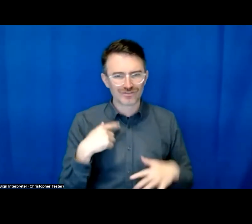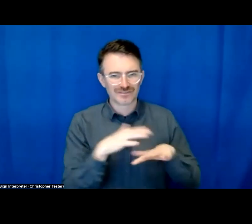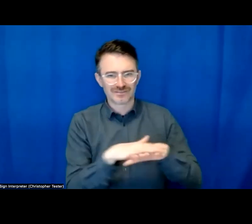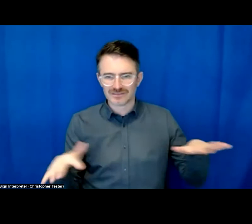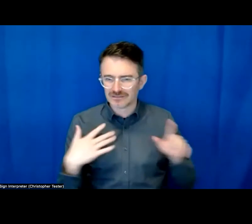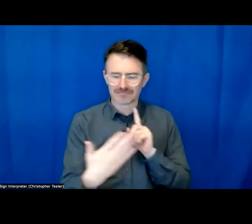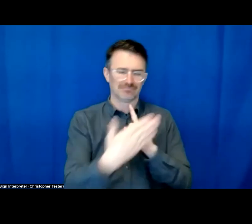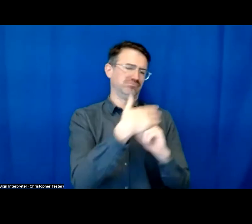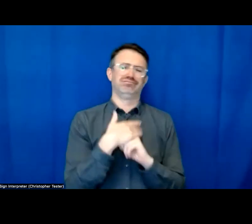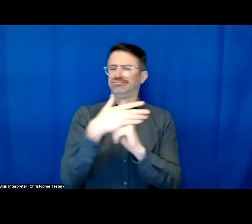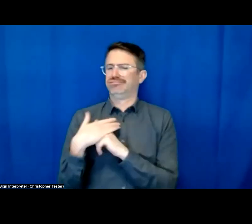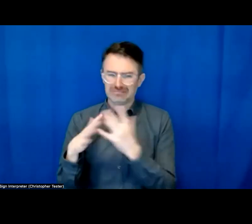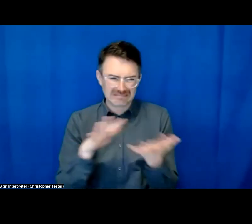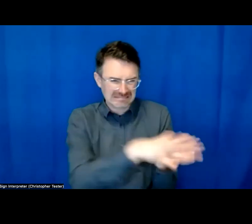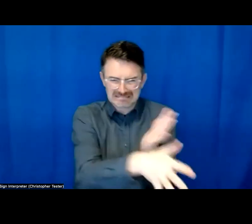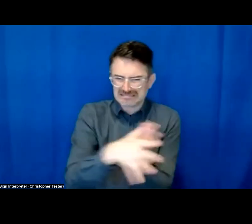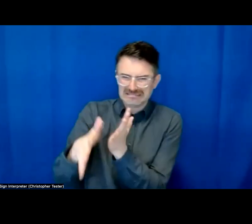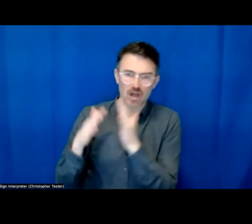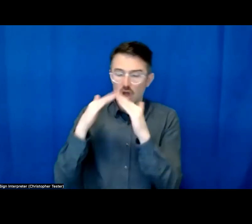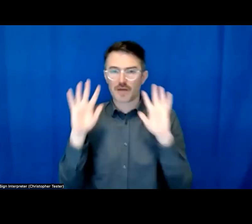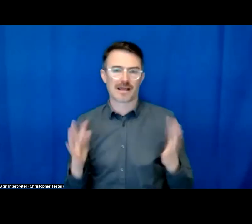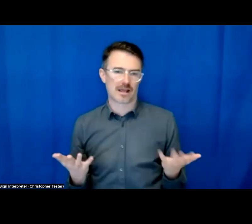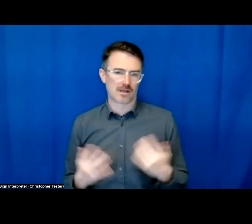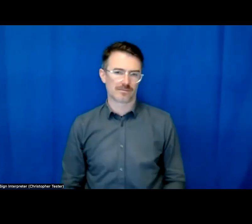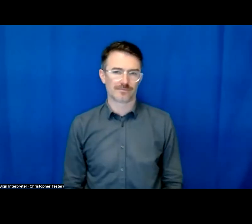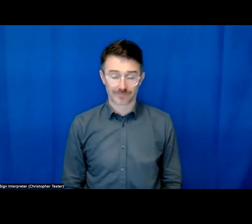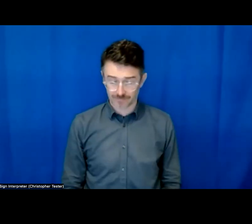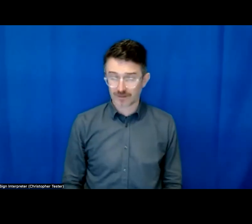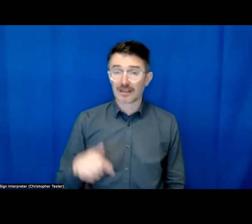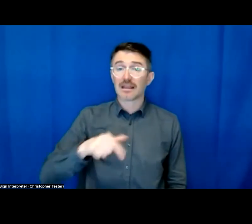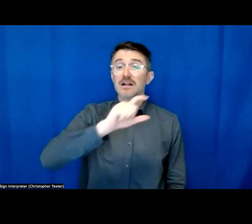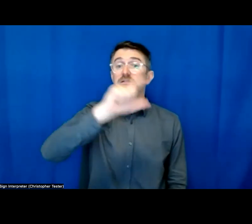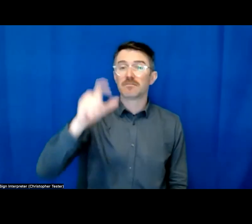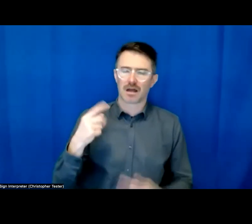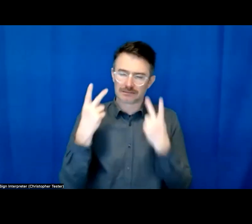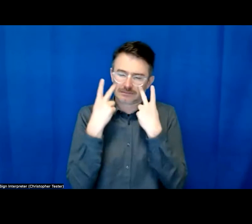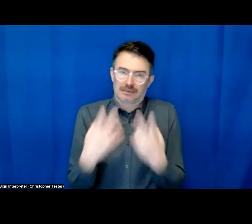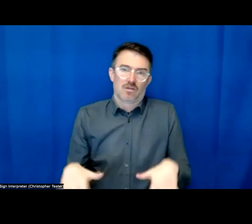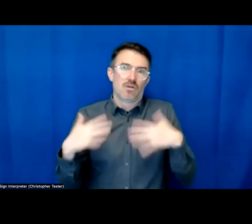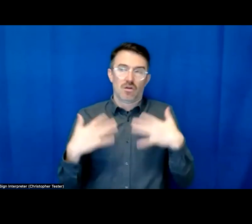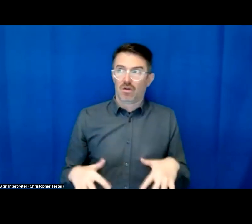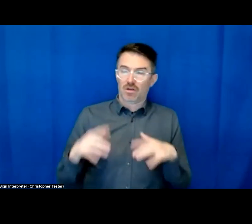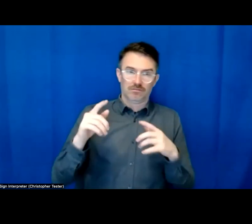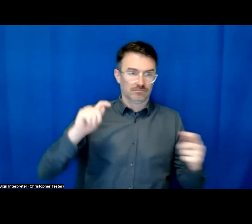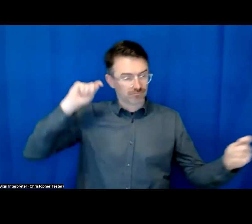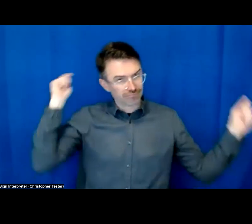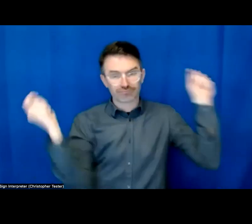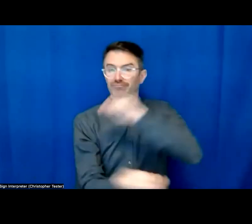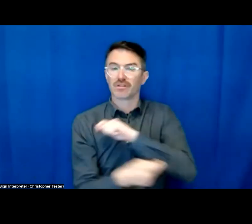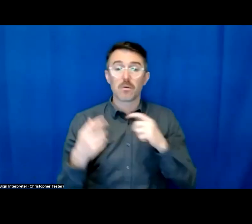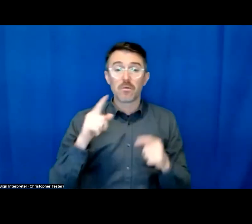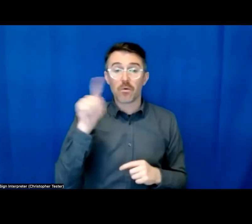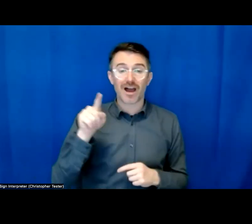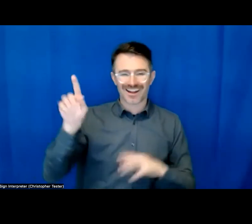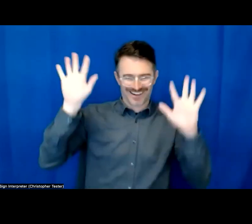climate change impact and disasters out of 125 countries. We are 6th polluted countries among the